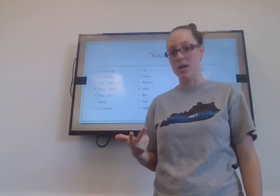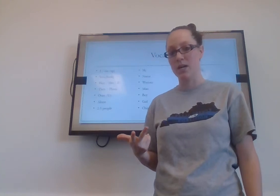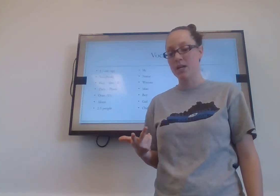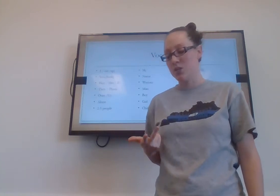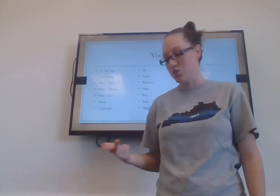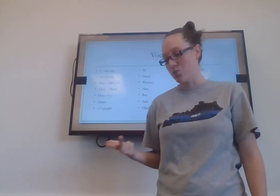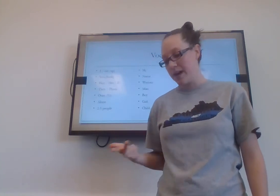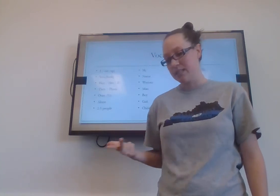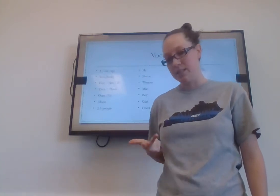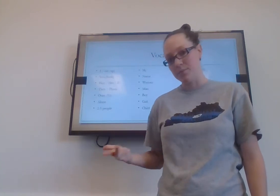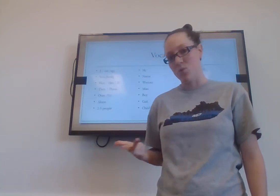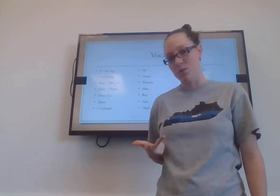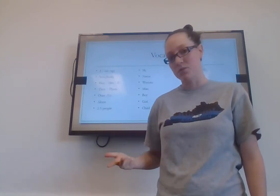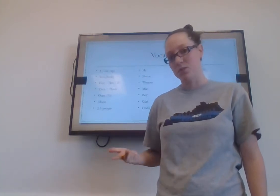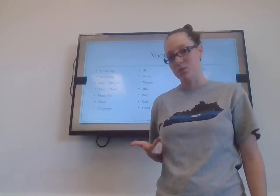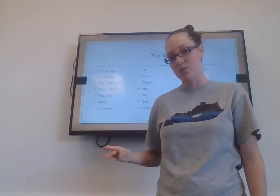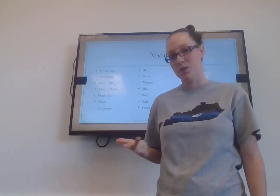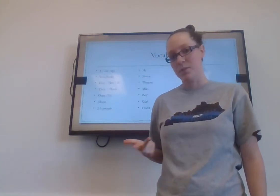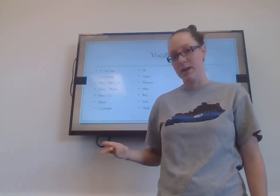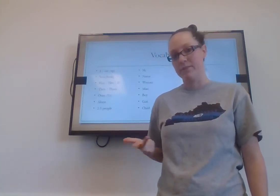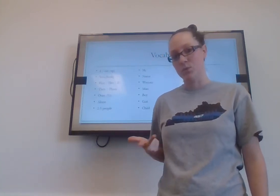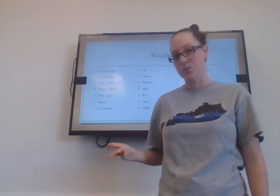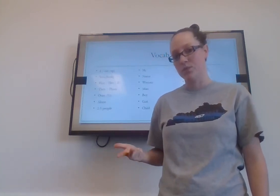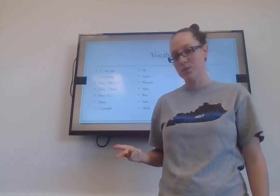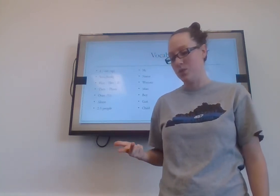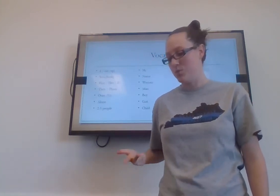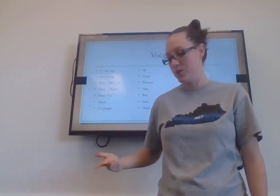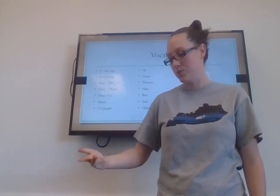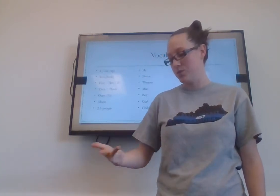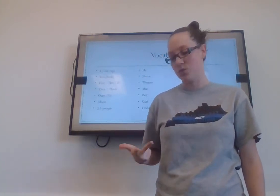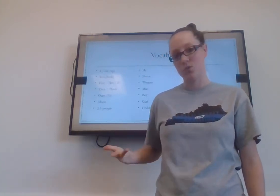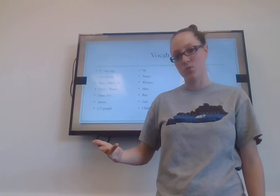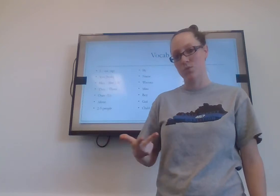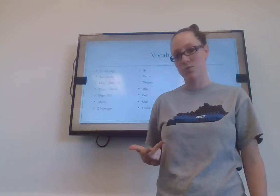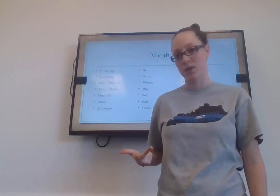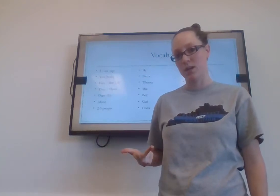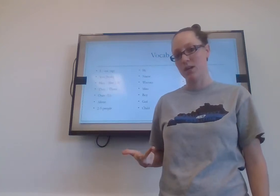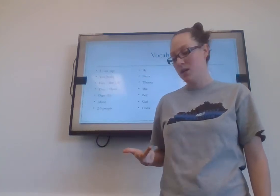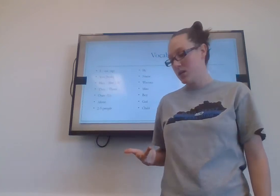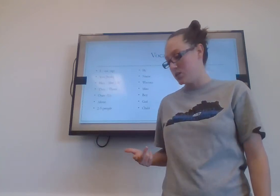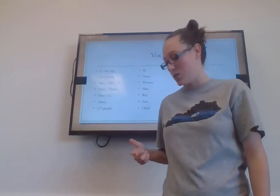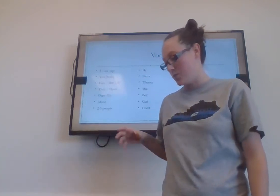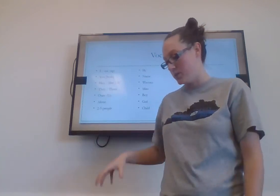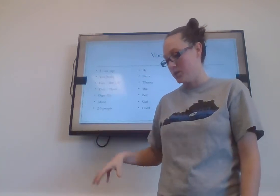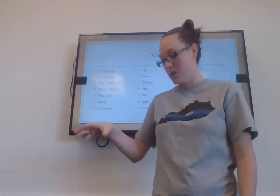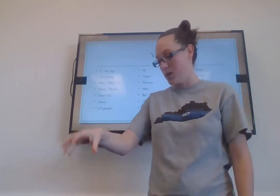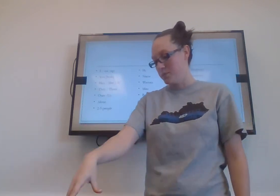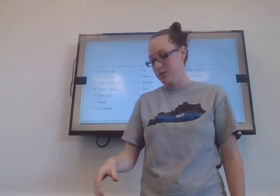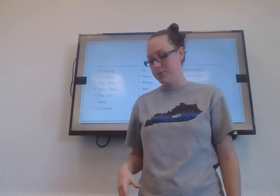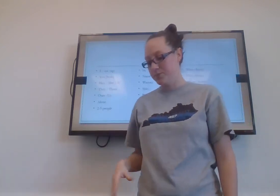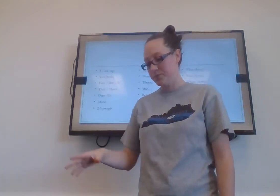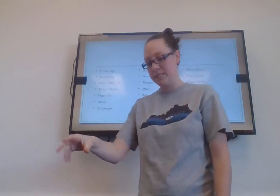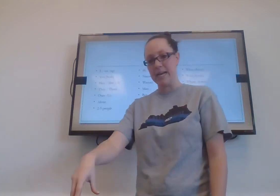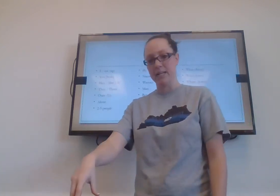not direct anymore. You don't want to go back and forth. You want to do a circle. Okay, so Billy Bob and Sally